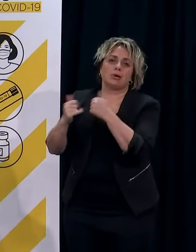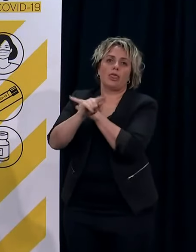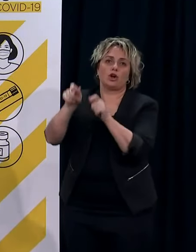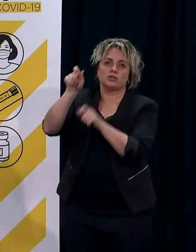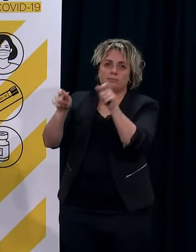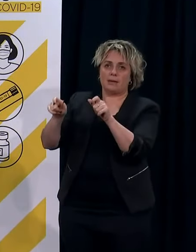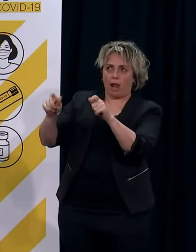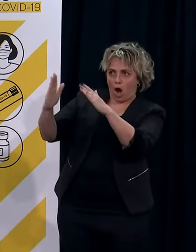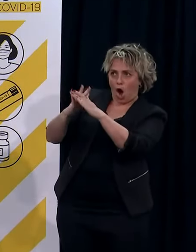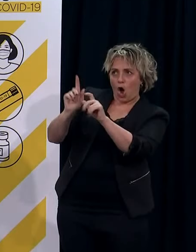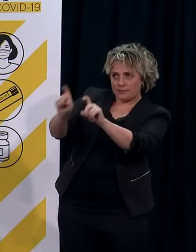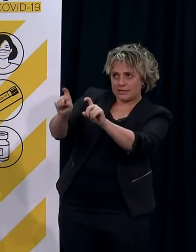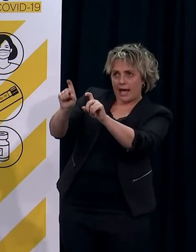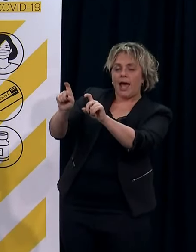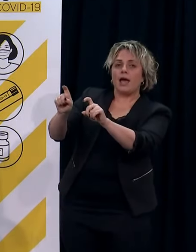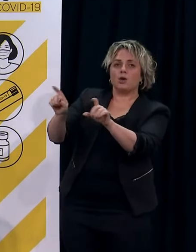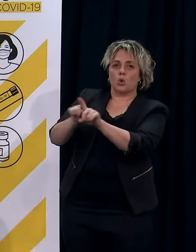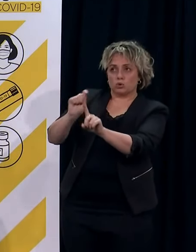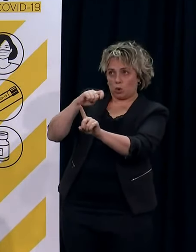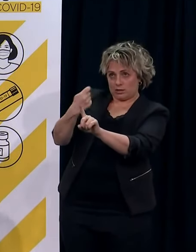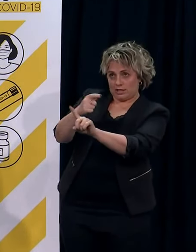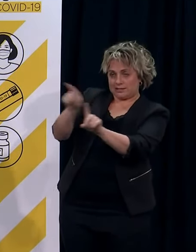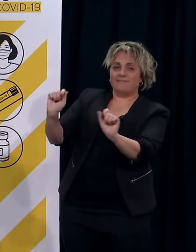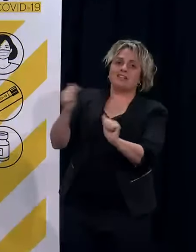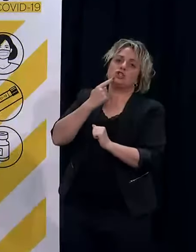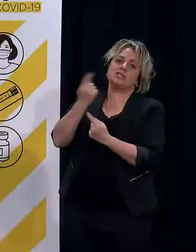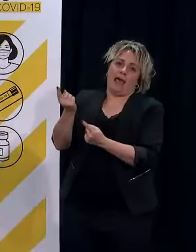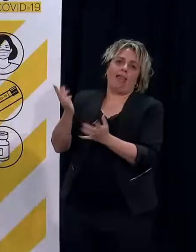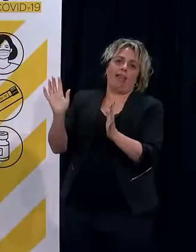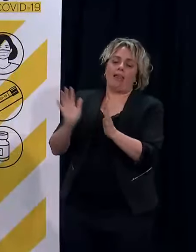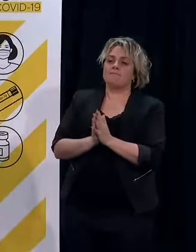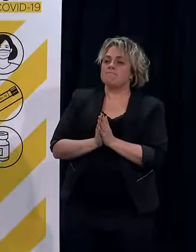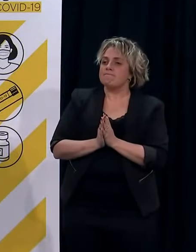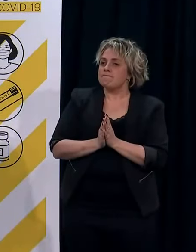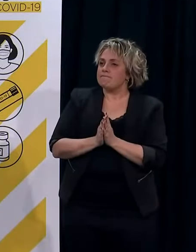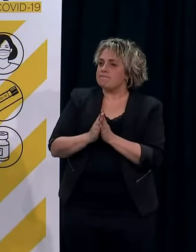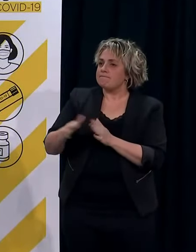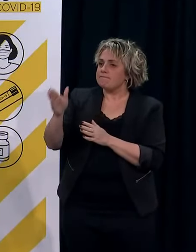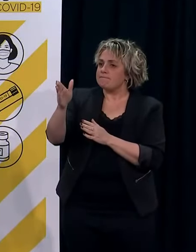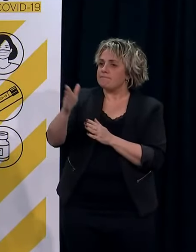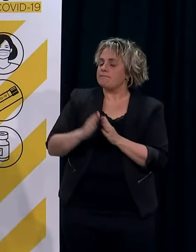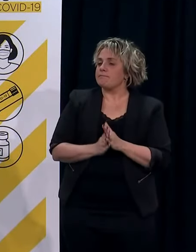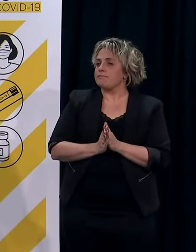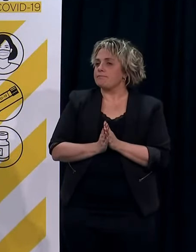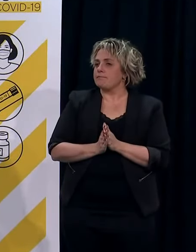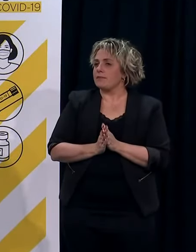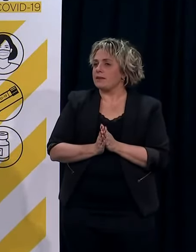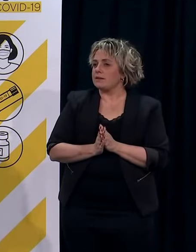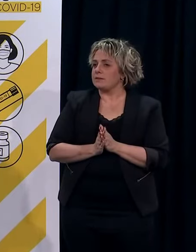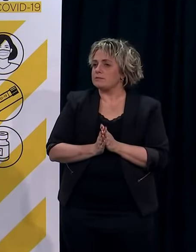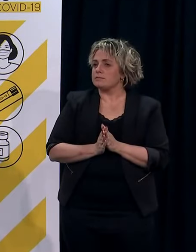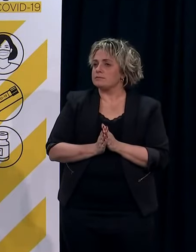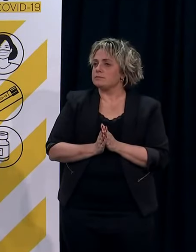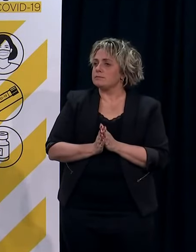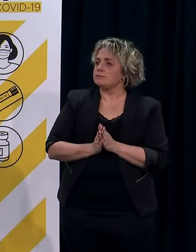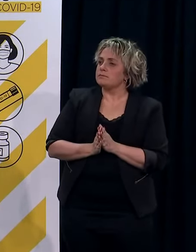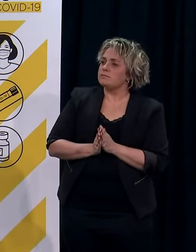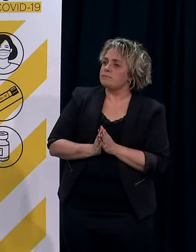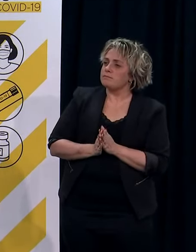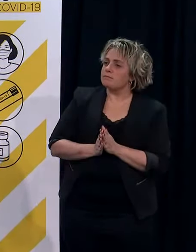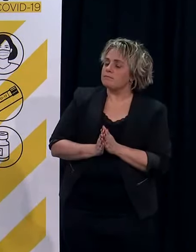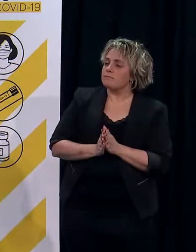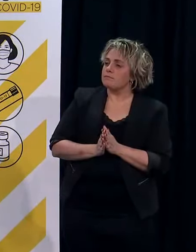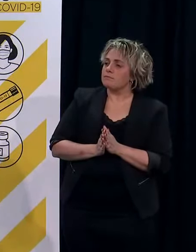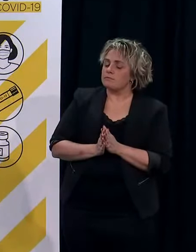and are being asked to get a test. Level 3, just on the... Yeah, I'll let you, and then I'll come to you. On the prospect